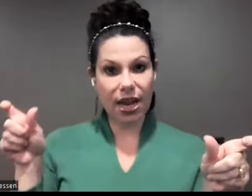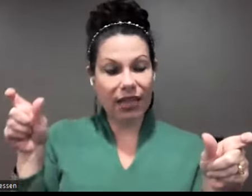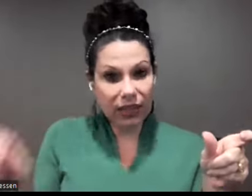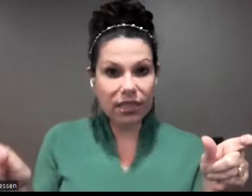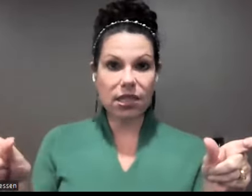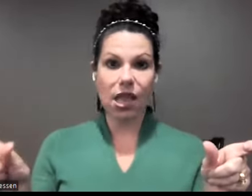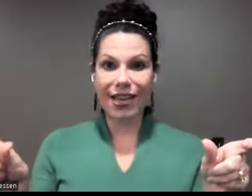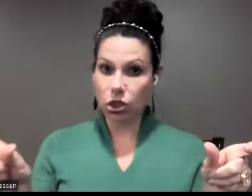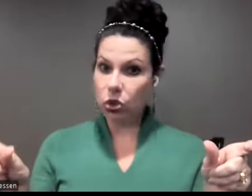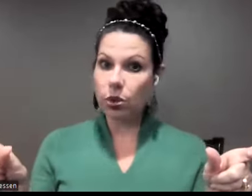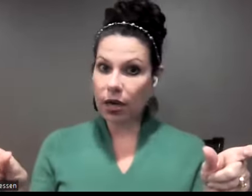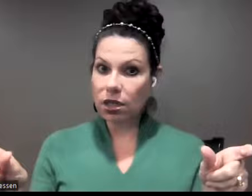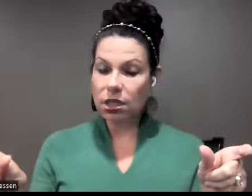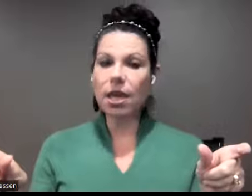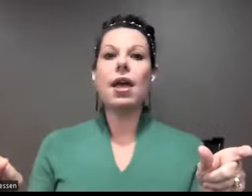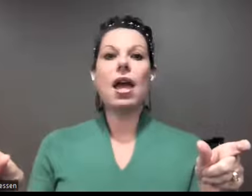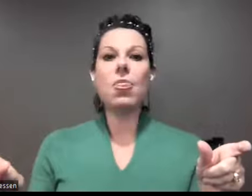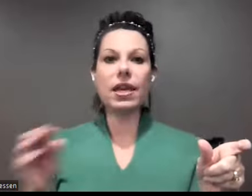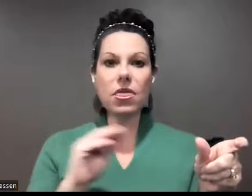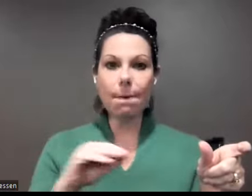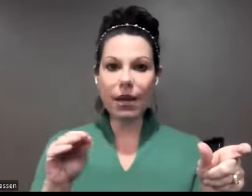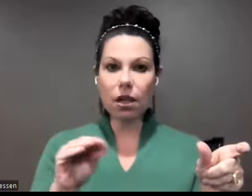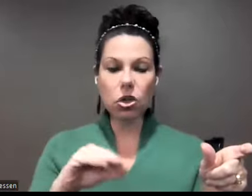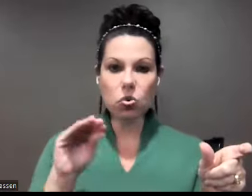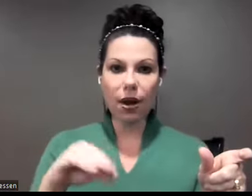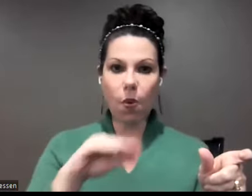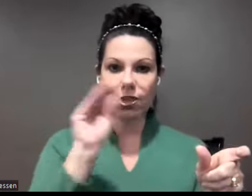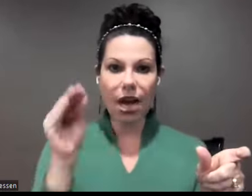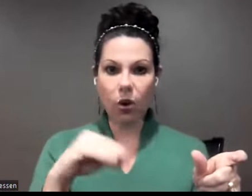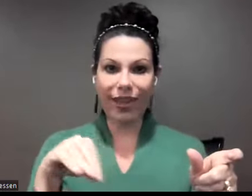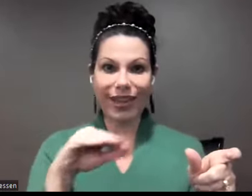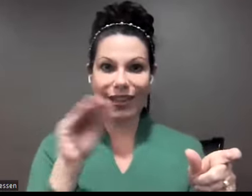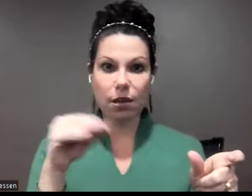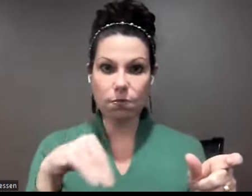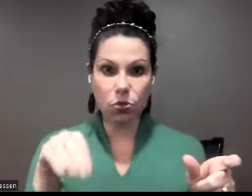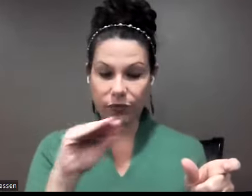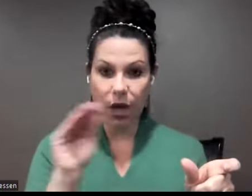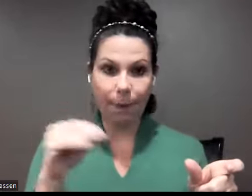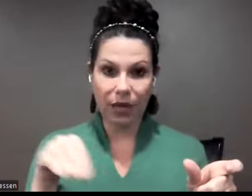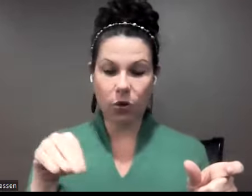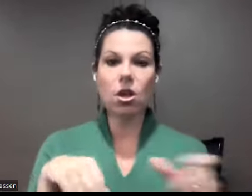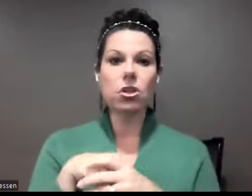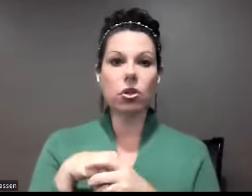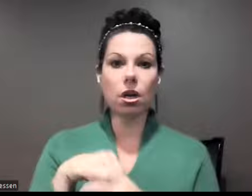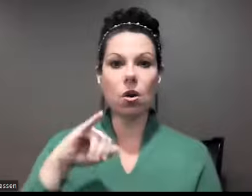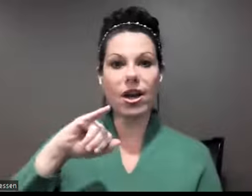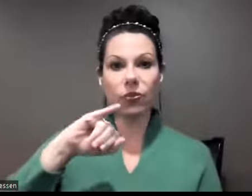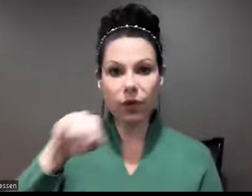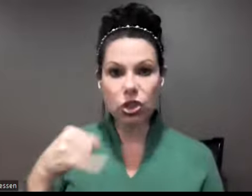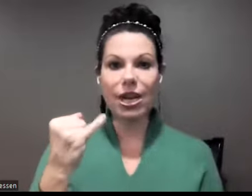at least the last 2 letters. And then in the middle, you want to watch how the hand moves up and down. So you're going to watch for